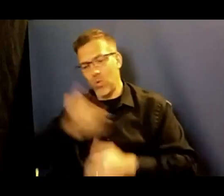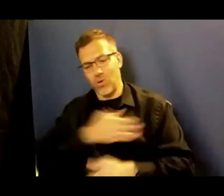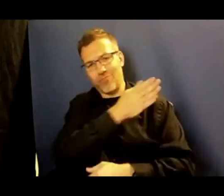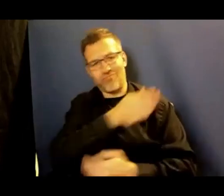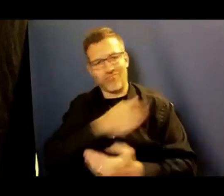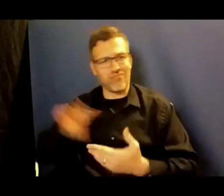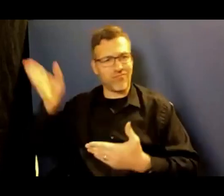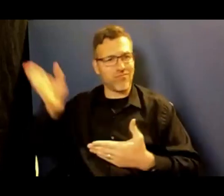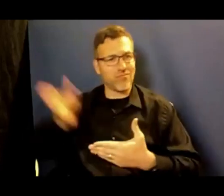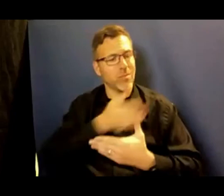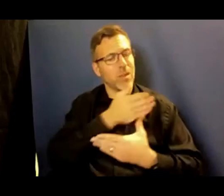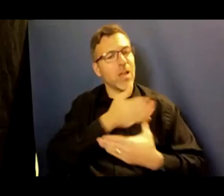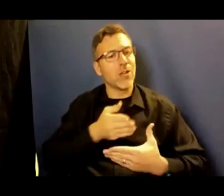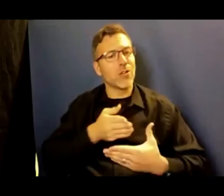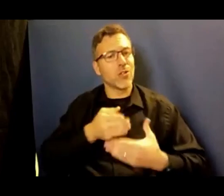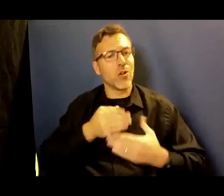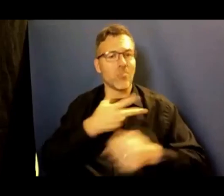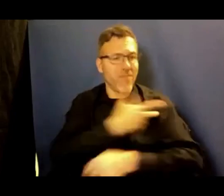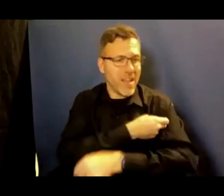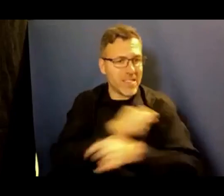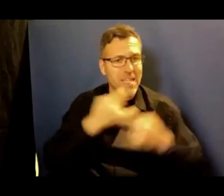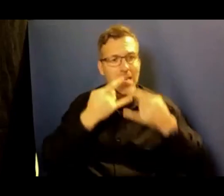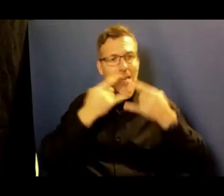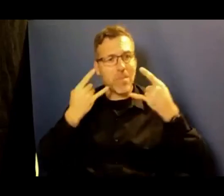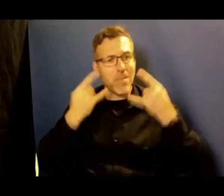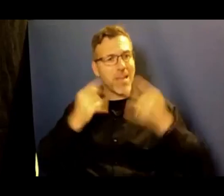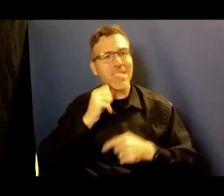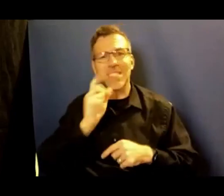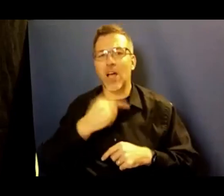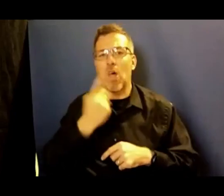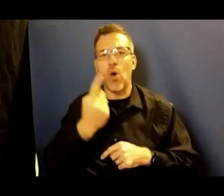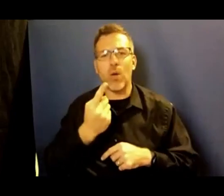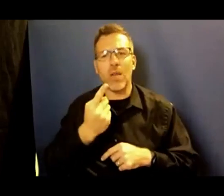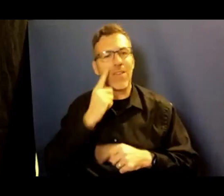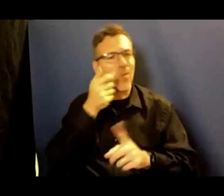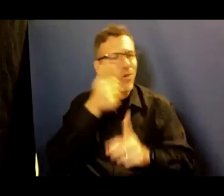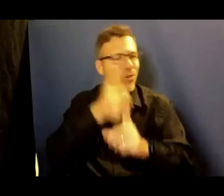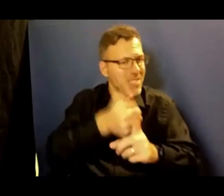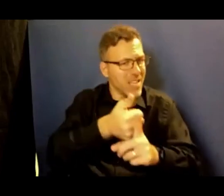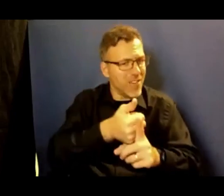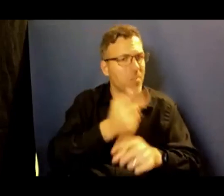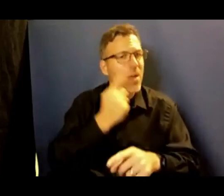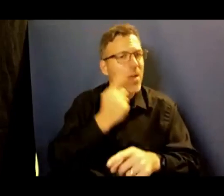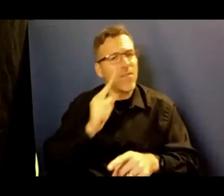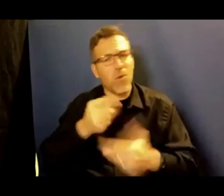and masked, not just for yourself, but for the rest of your community, is incredibly important.